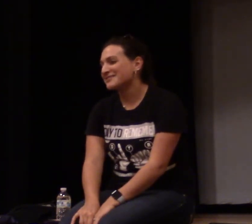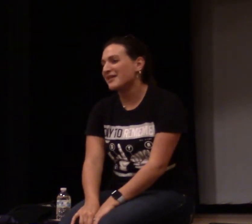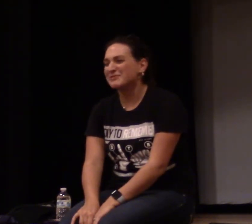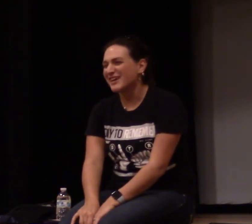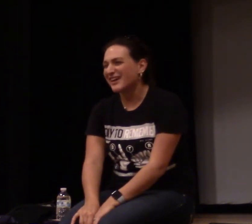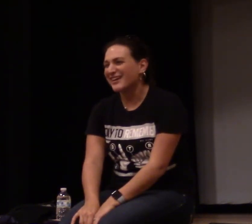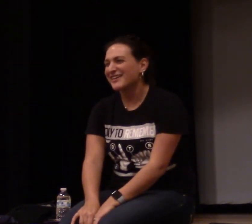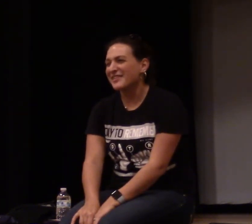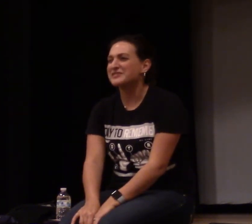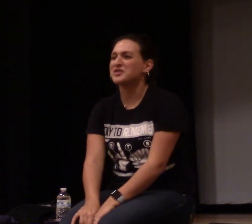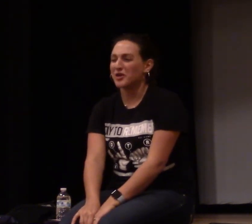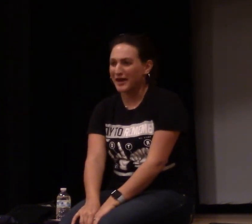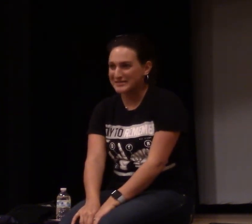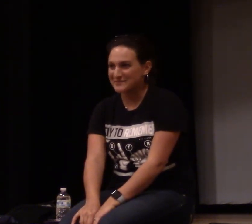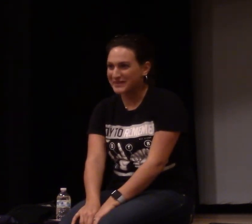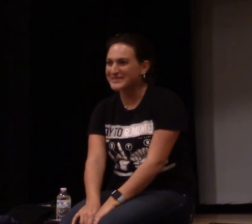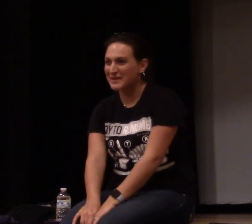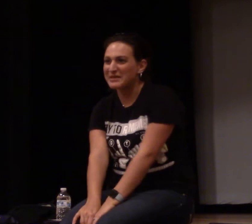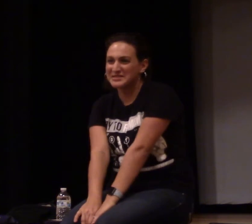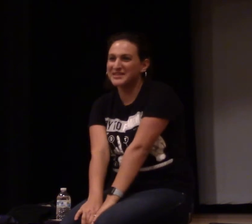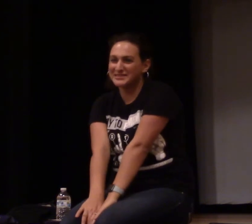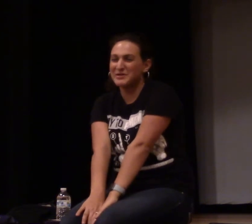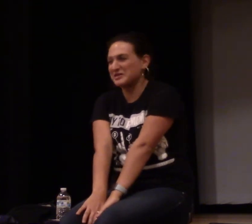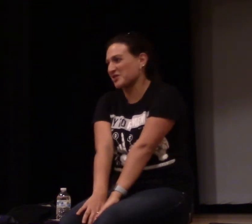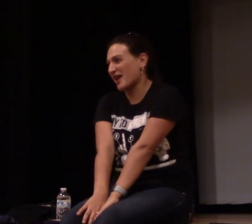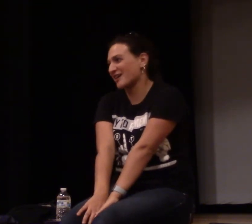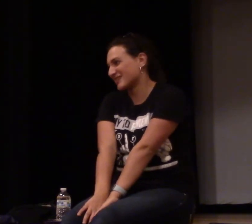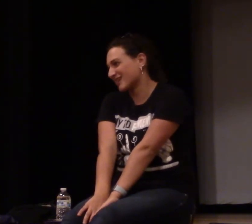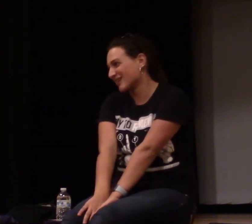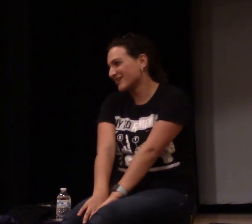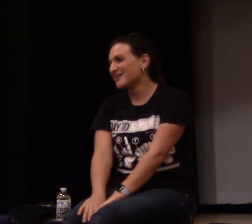it's like, that's sarcasm. Like, to them that's being sarcastic.